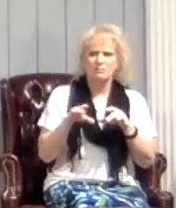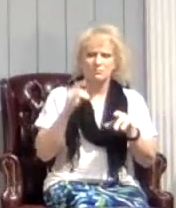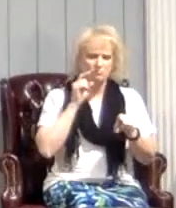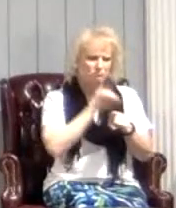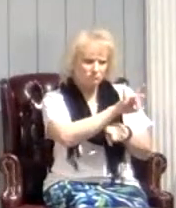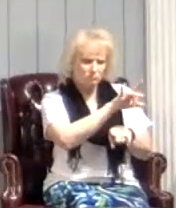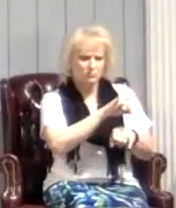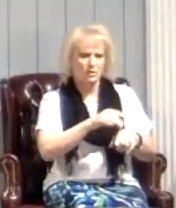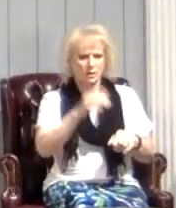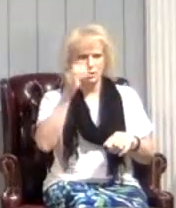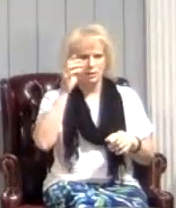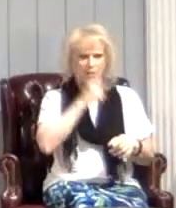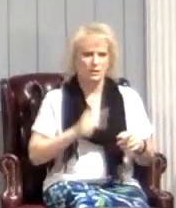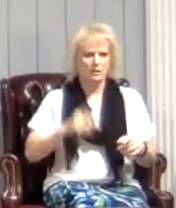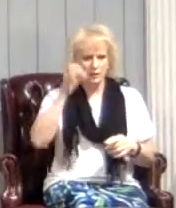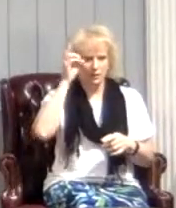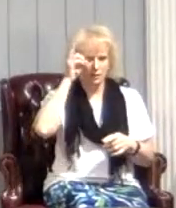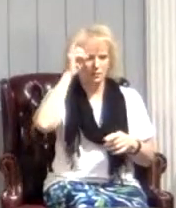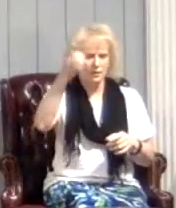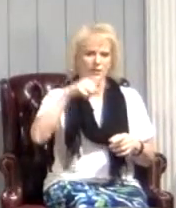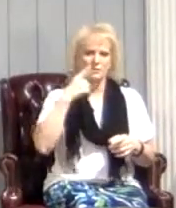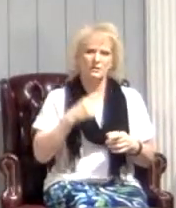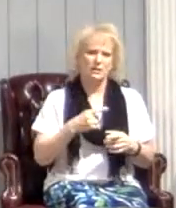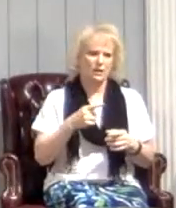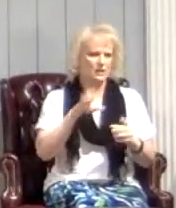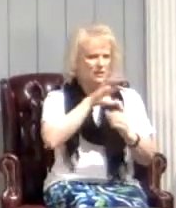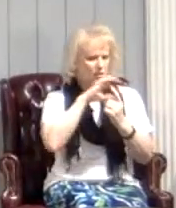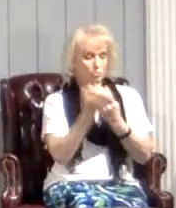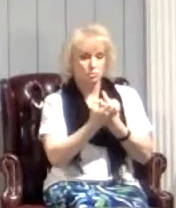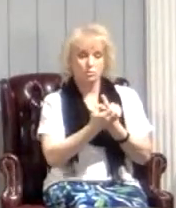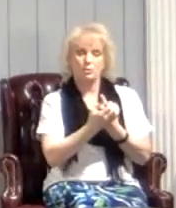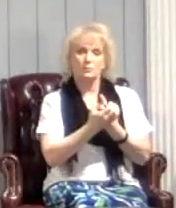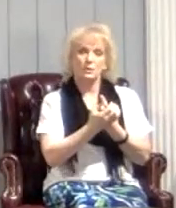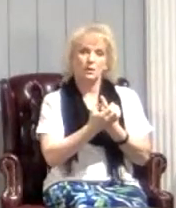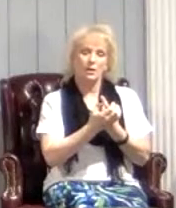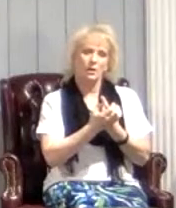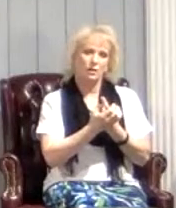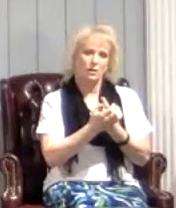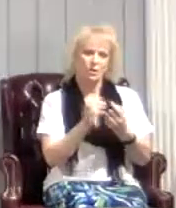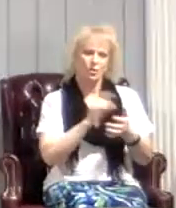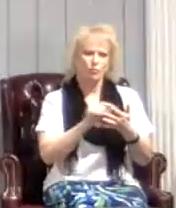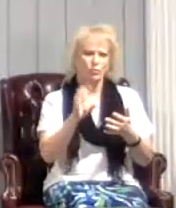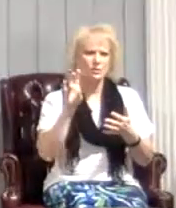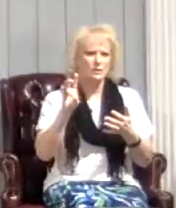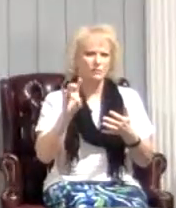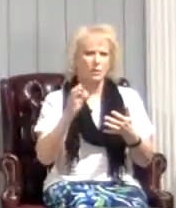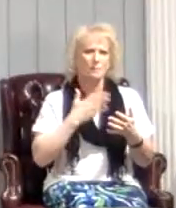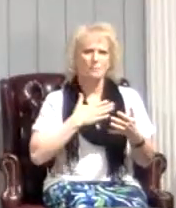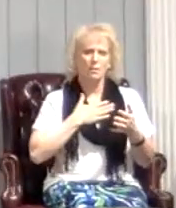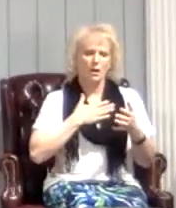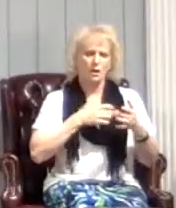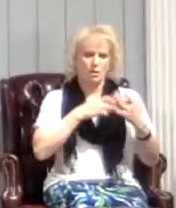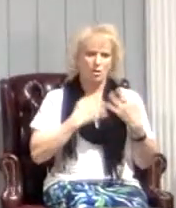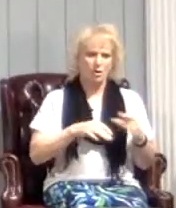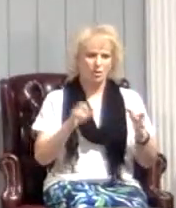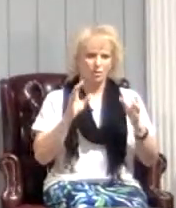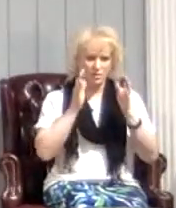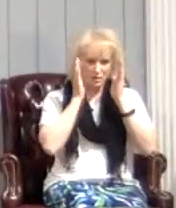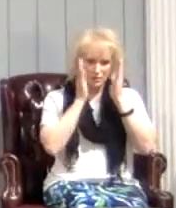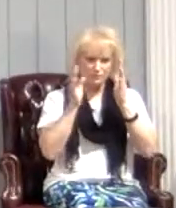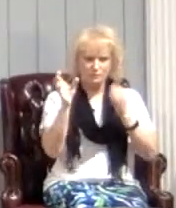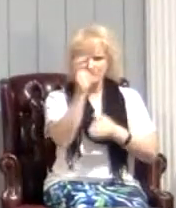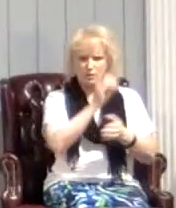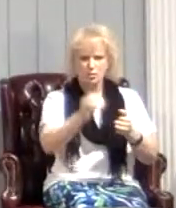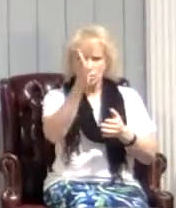King David said, in those circumstances, he said in verse 7, "My heart is fixed, O God.